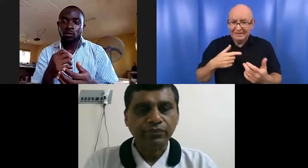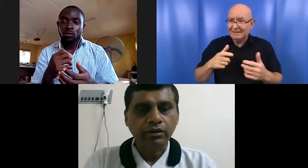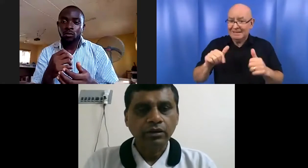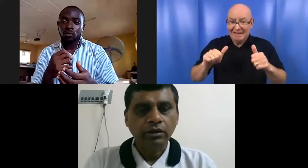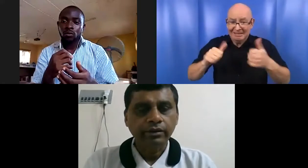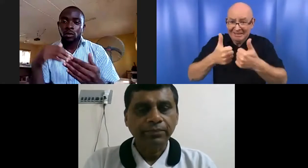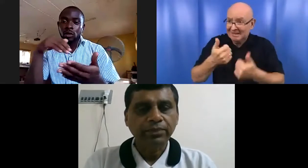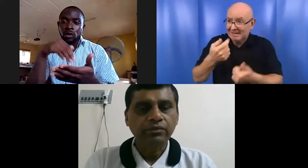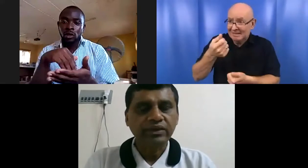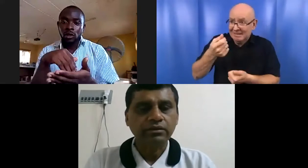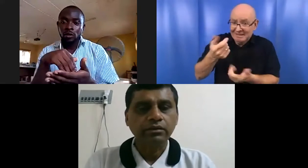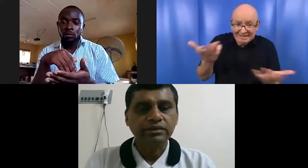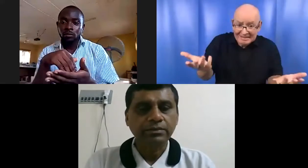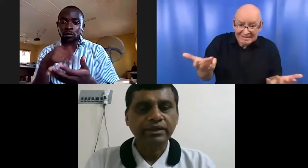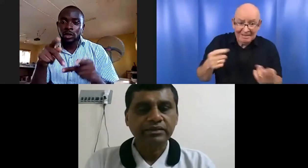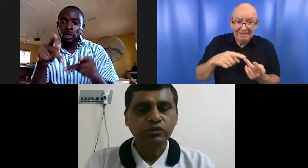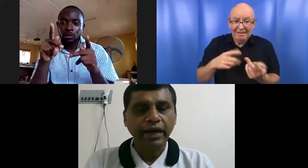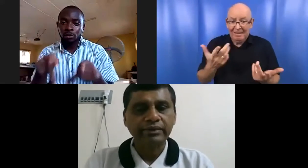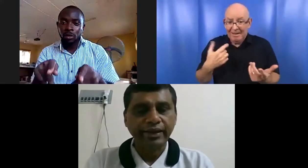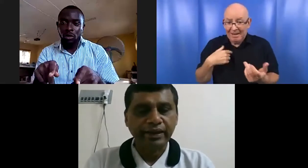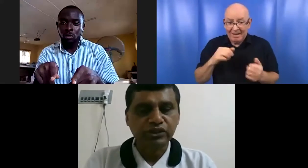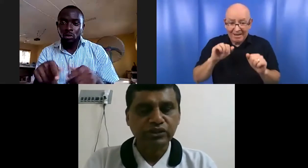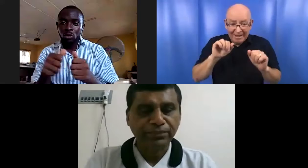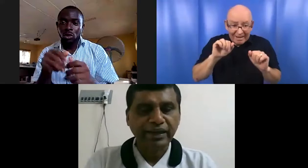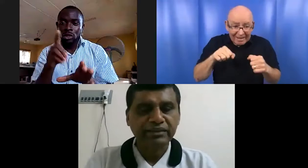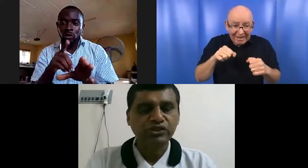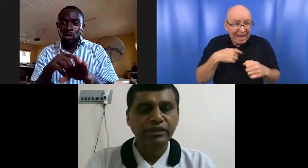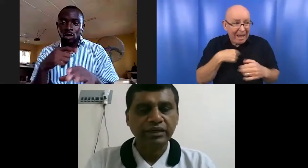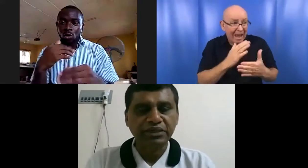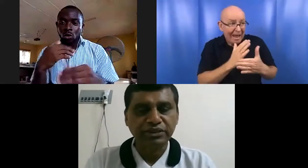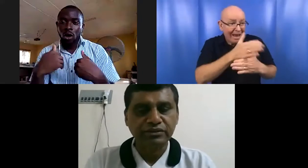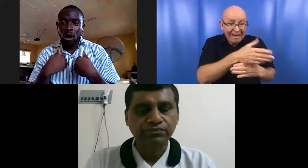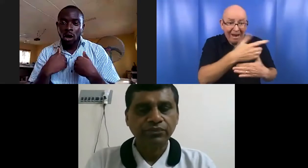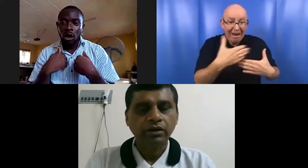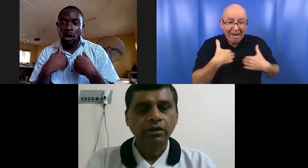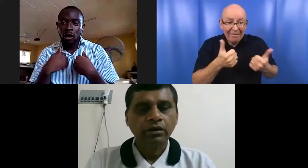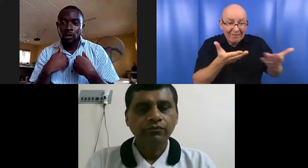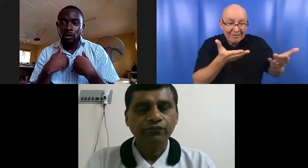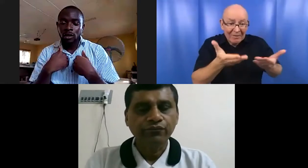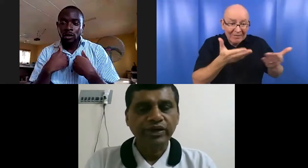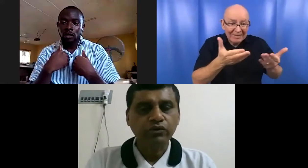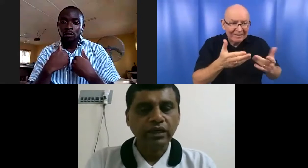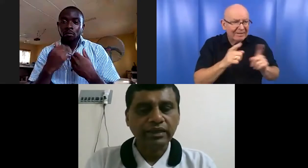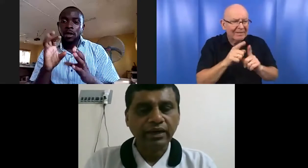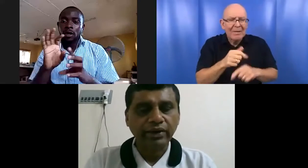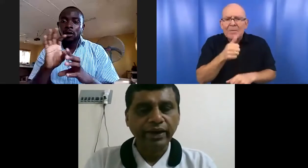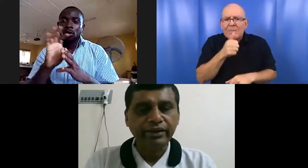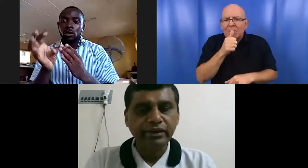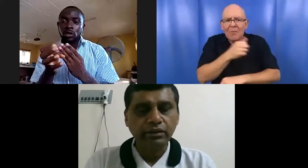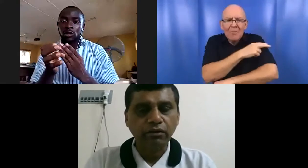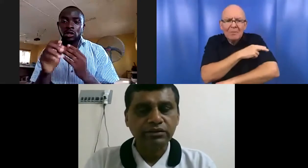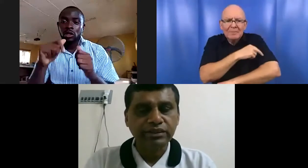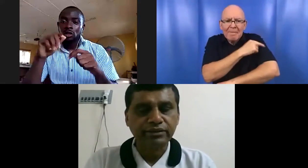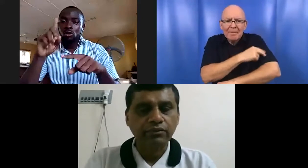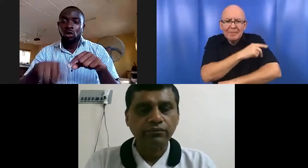Again, the people with disabilities who had their pre-existing conditions, we could not have